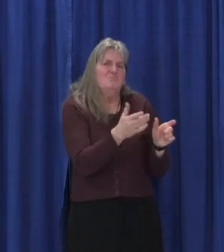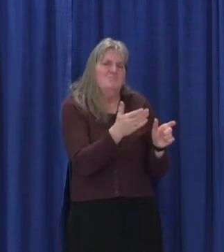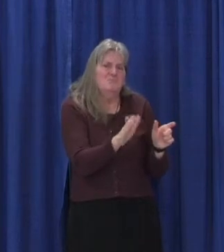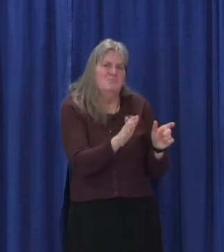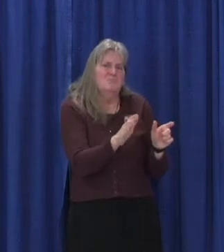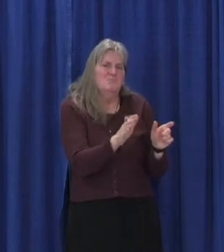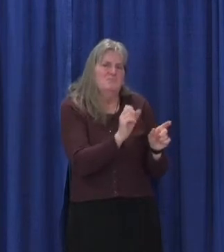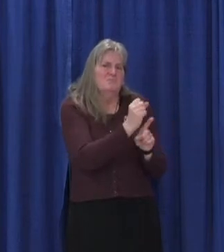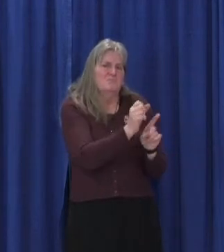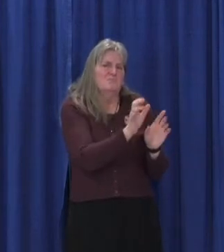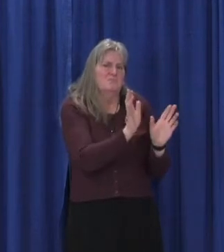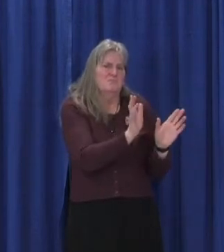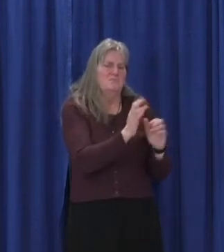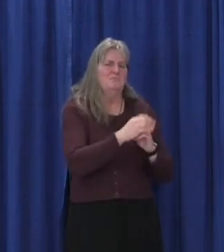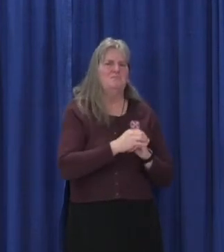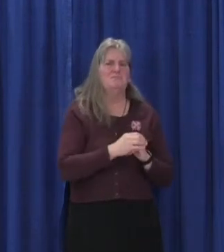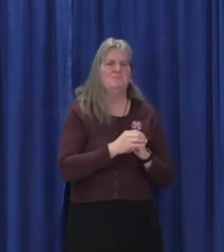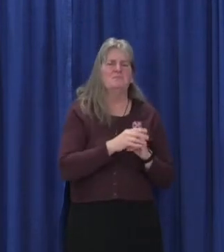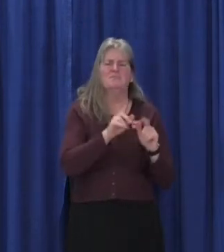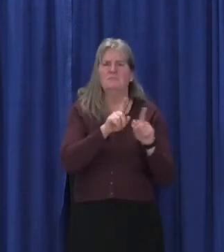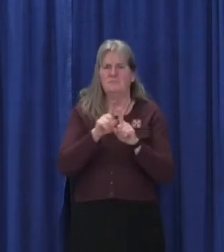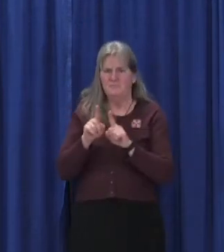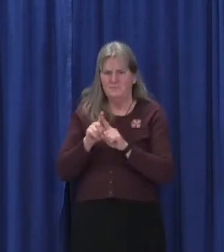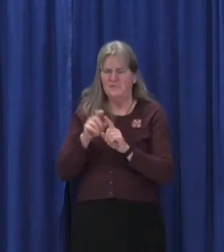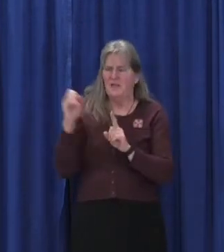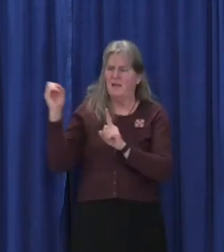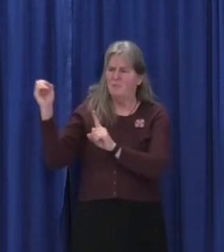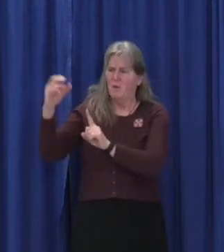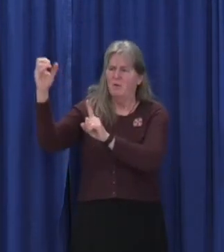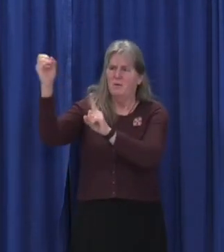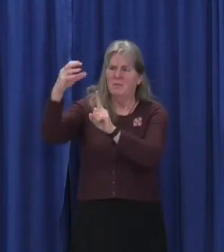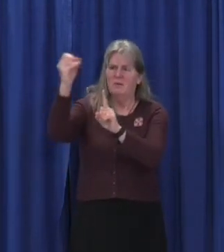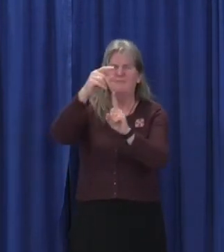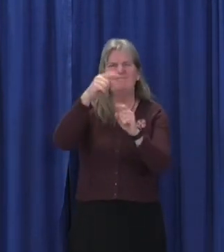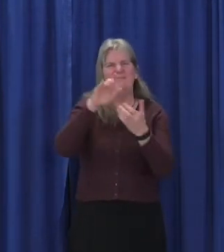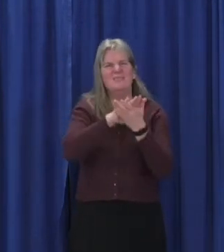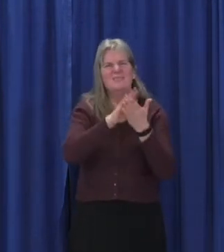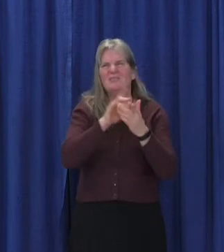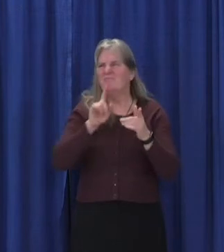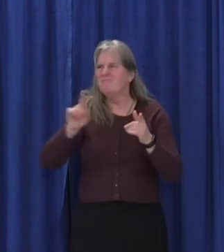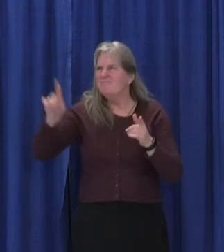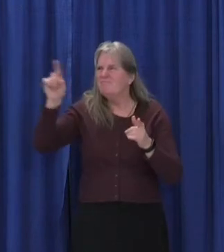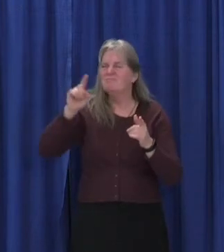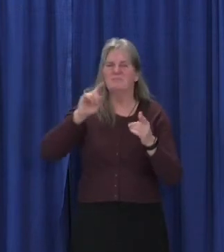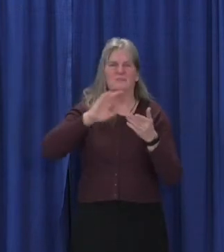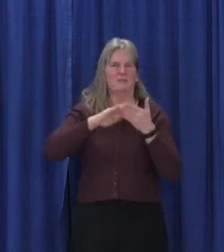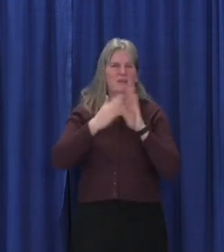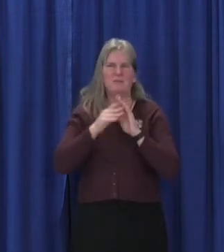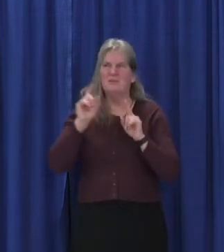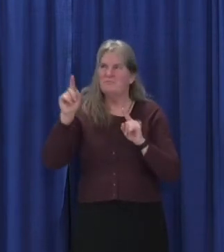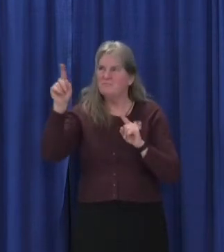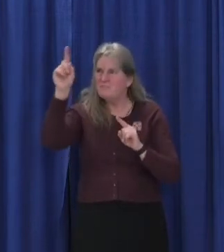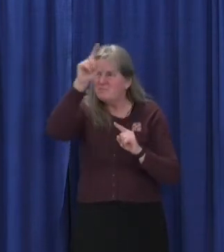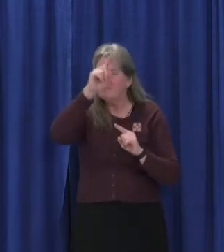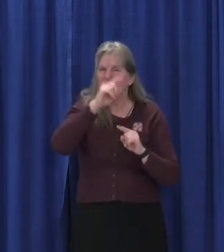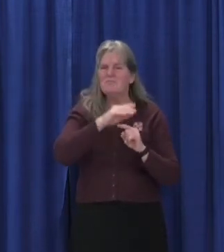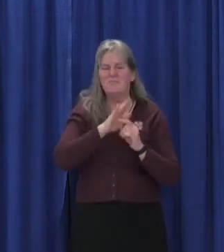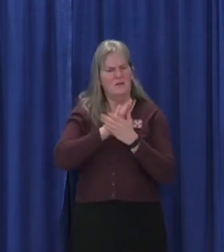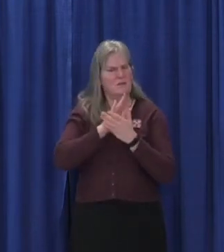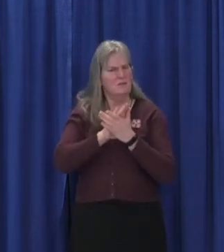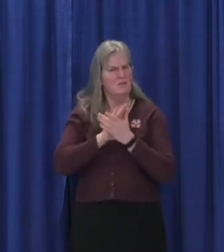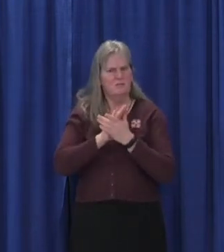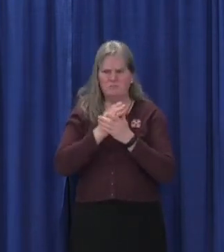the situation. We continue to have exposure announcements at schools in several communities, and schools are working hard to